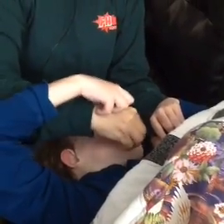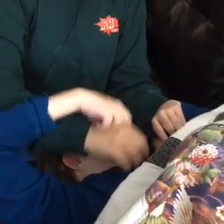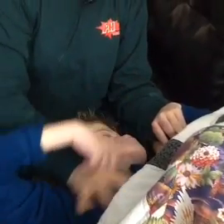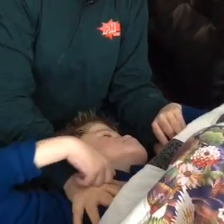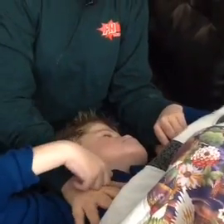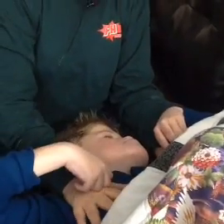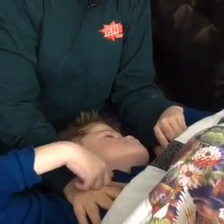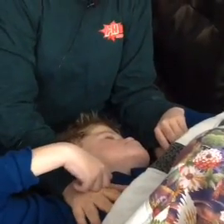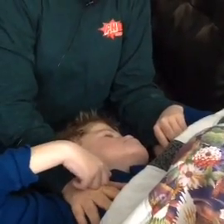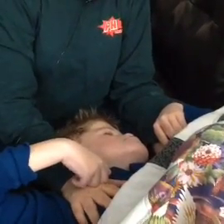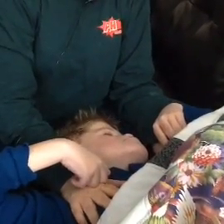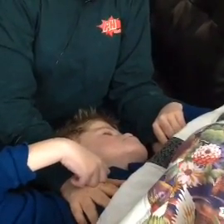Eat.